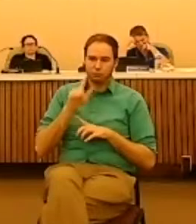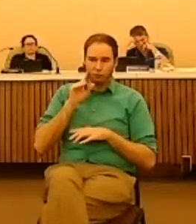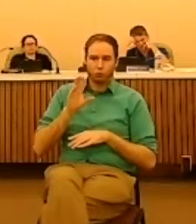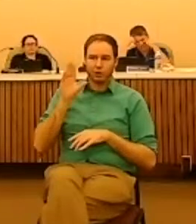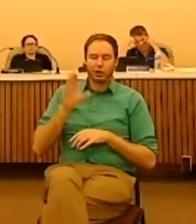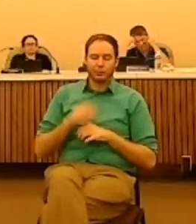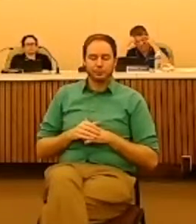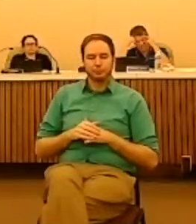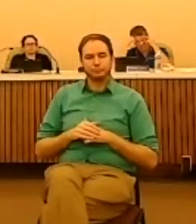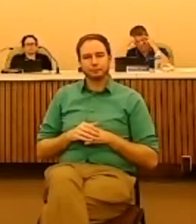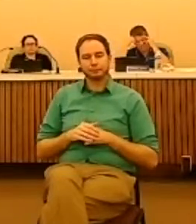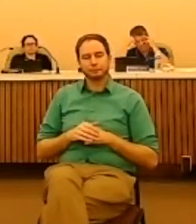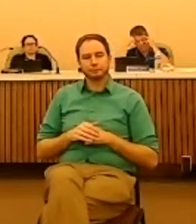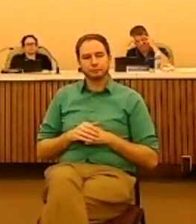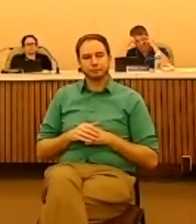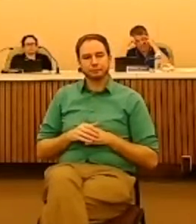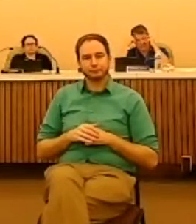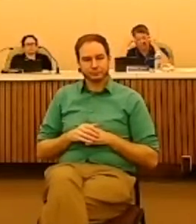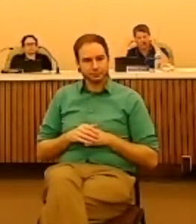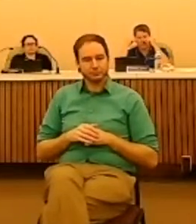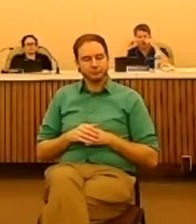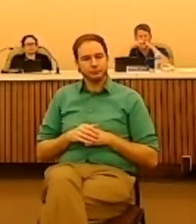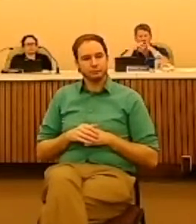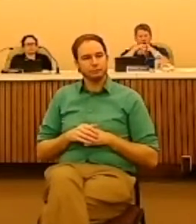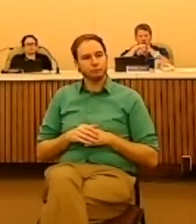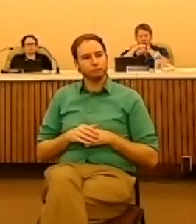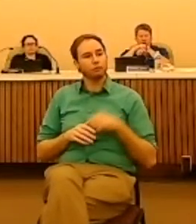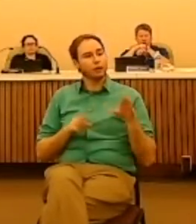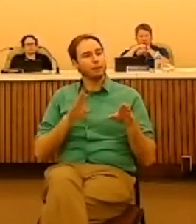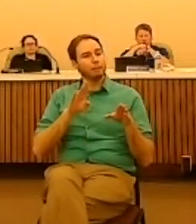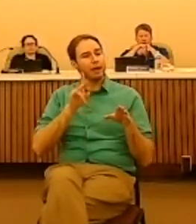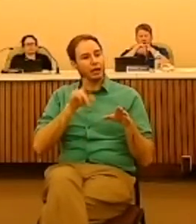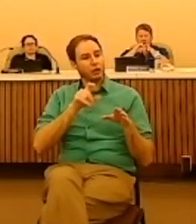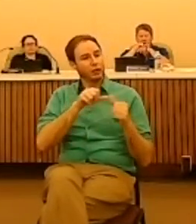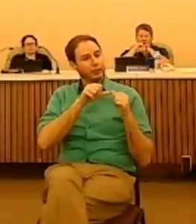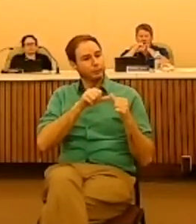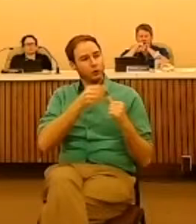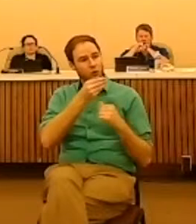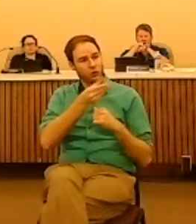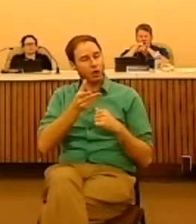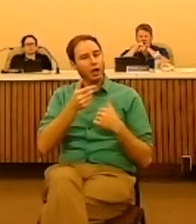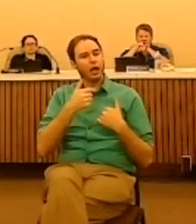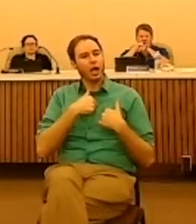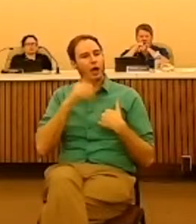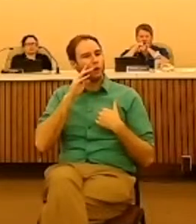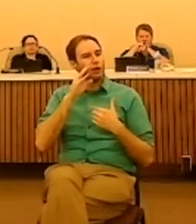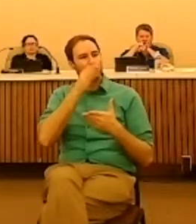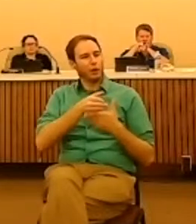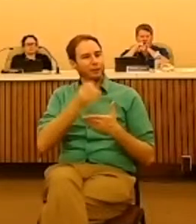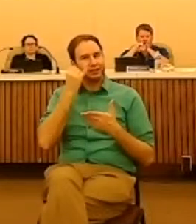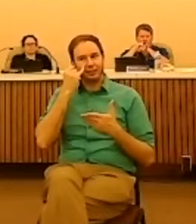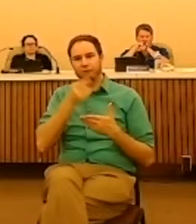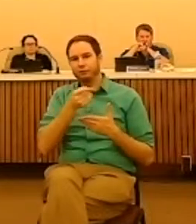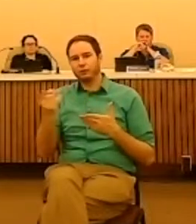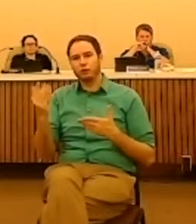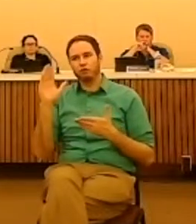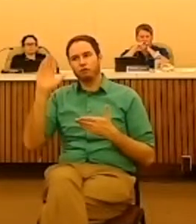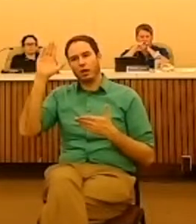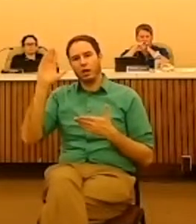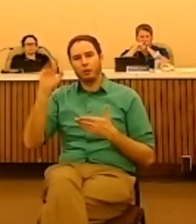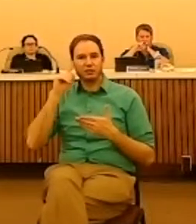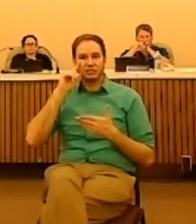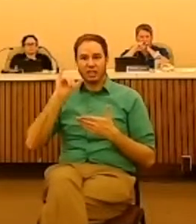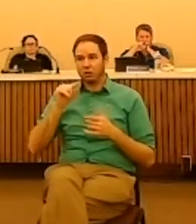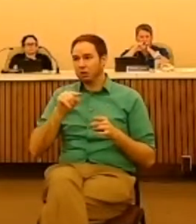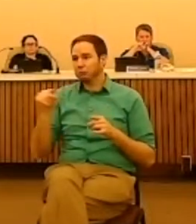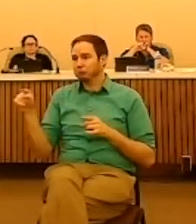the Q&A. So Are you Becky, ready? you Oh, can sorry. keep going. You can keep going. I'll interrupt you if somebody here raises their hand, but it sounds